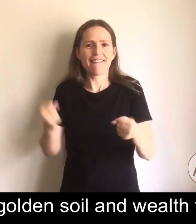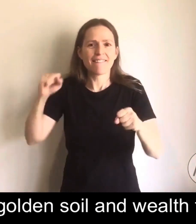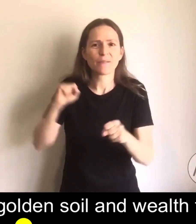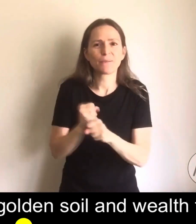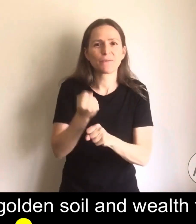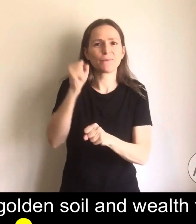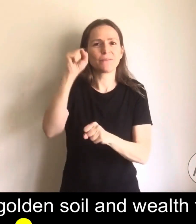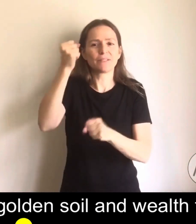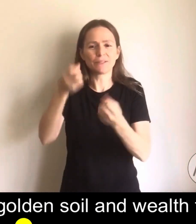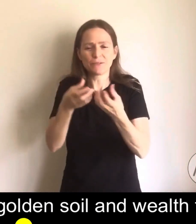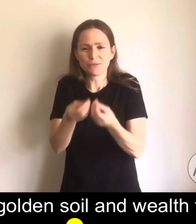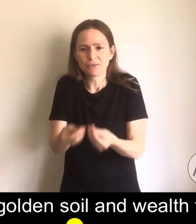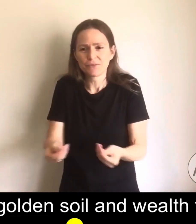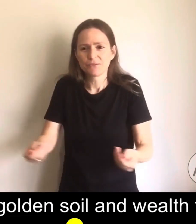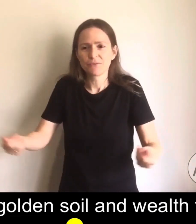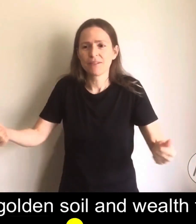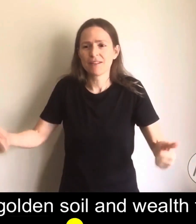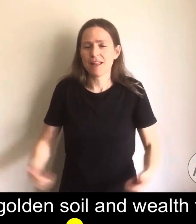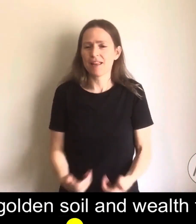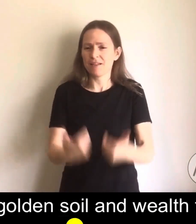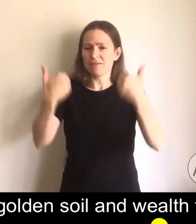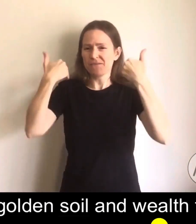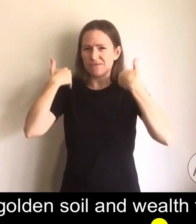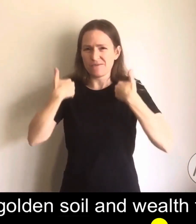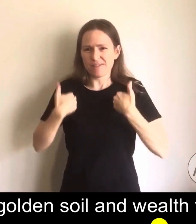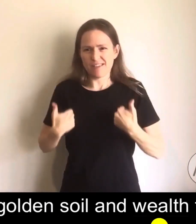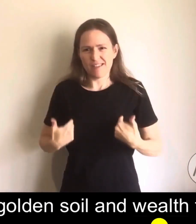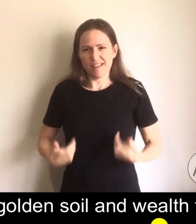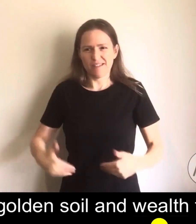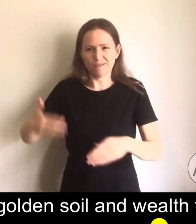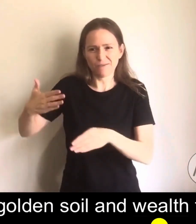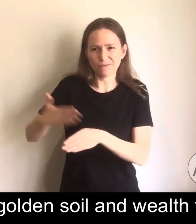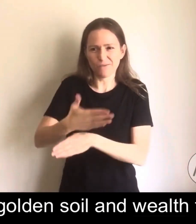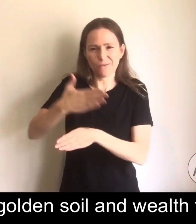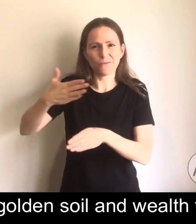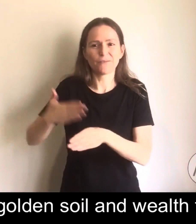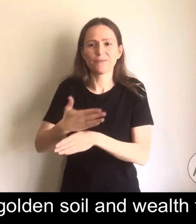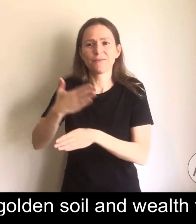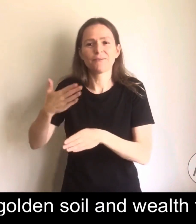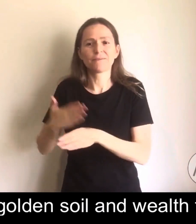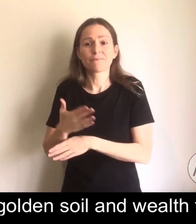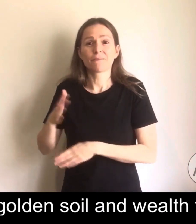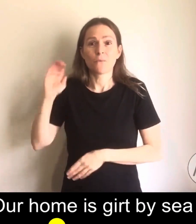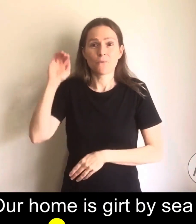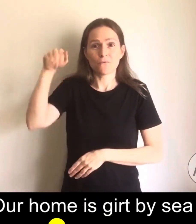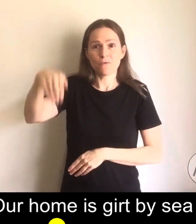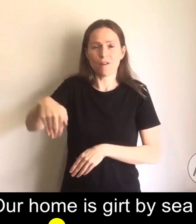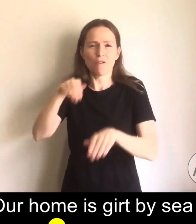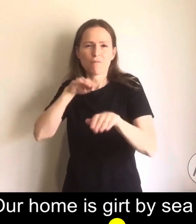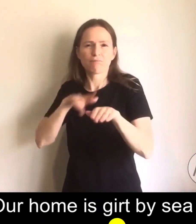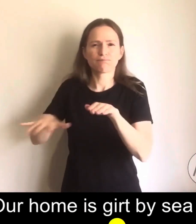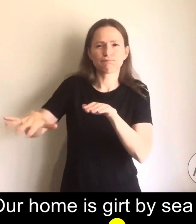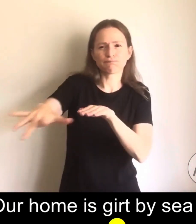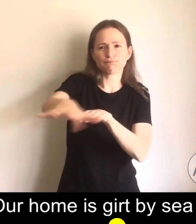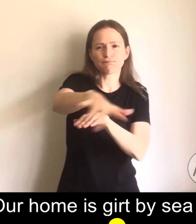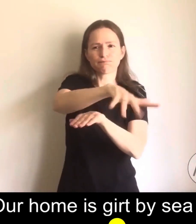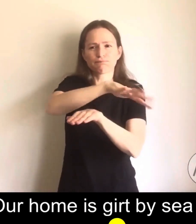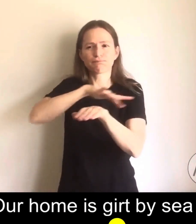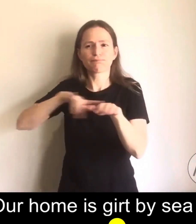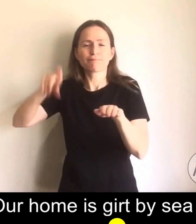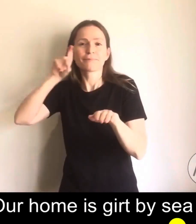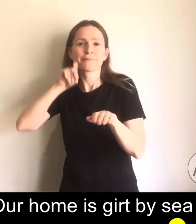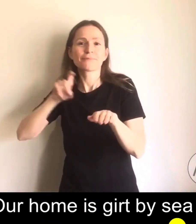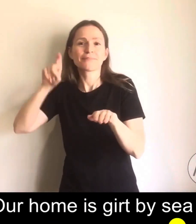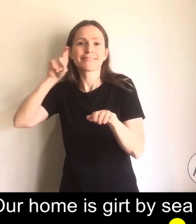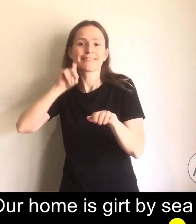sea. We've golden stolen wells, which our mind is led